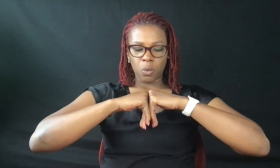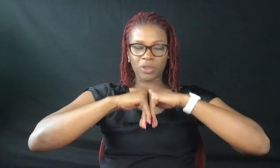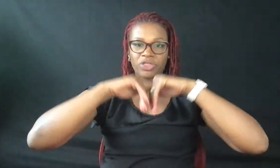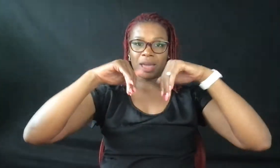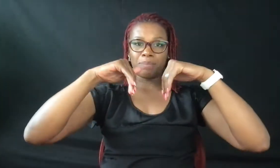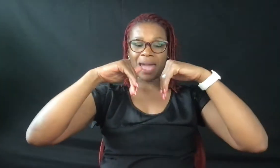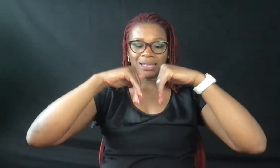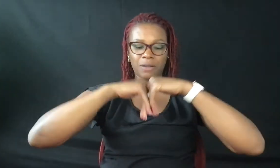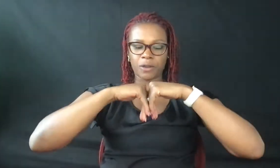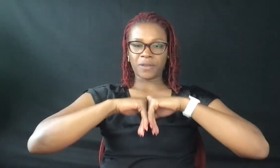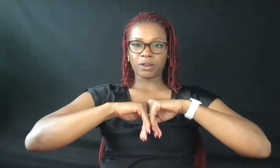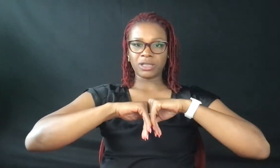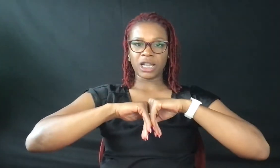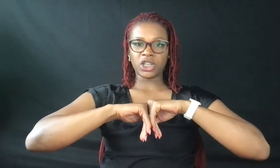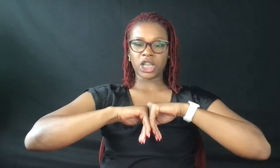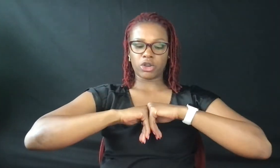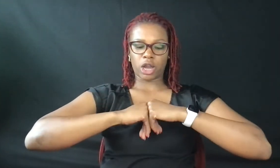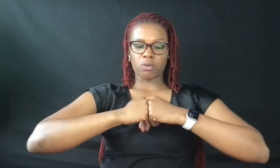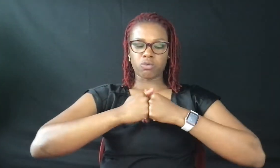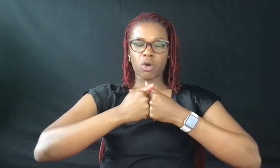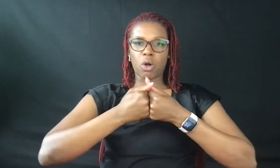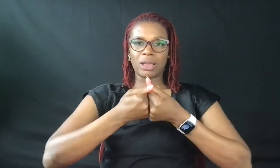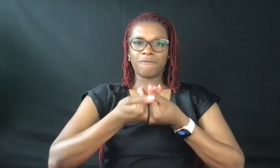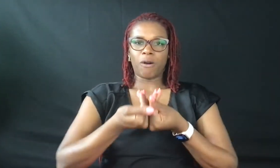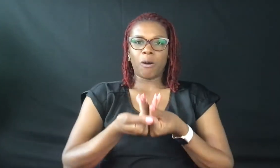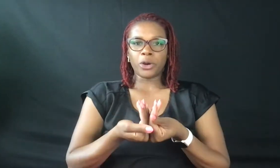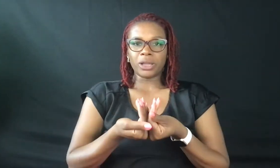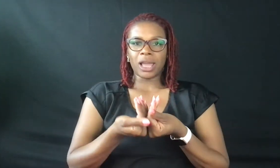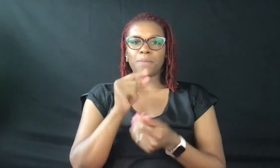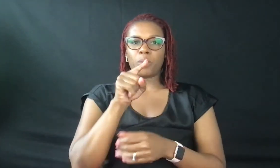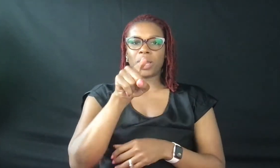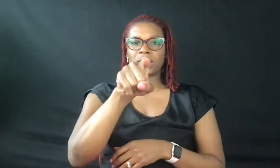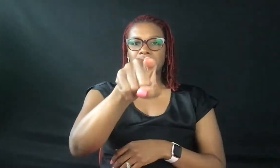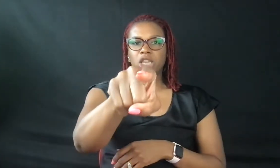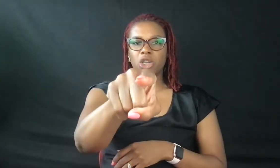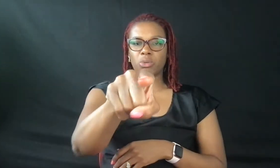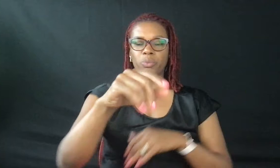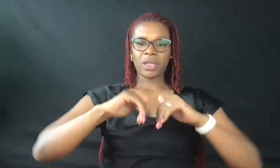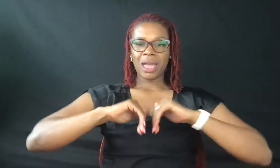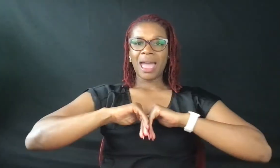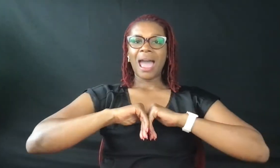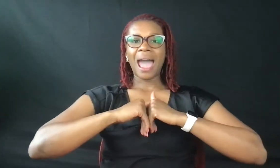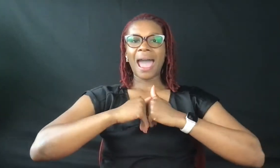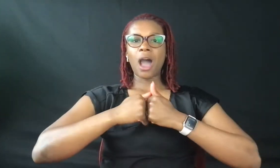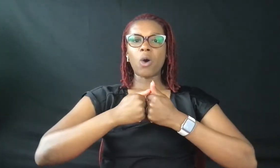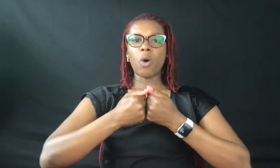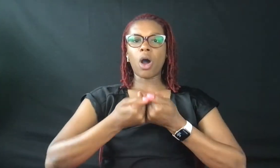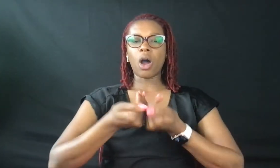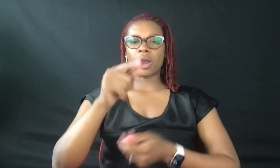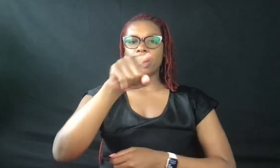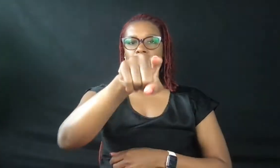with the backs of your fingers touching, and you're going to roll it forward and point you. How are